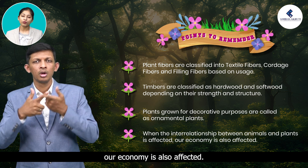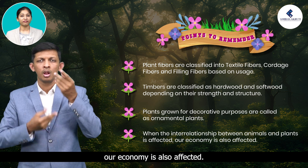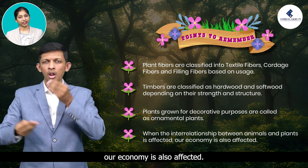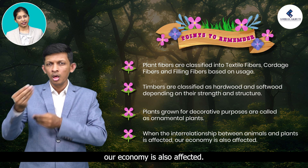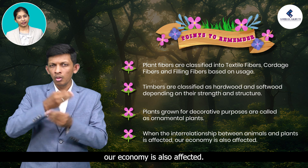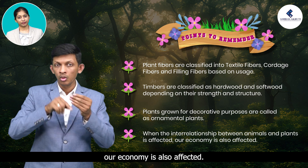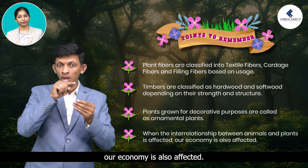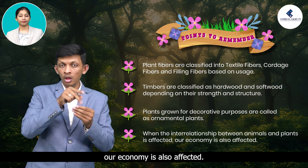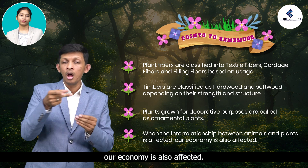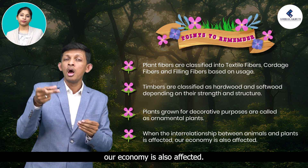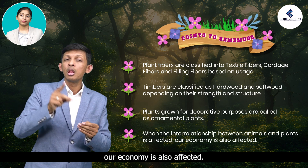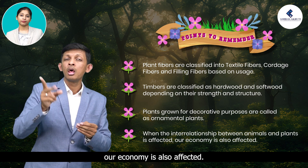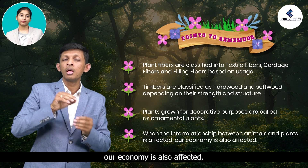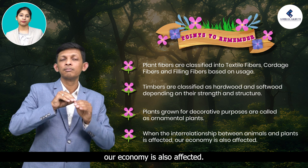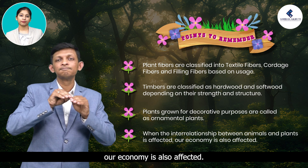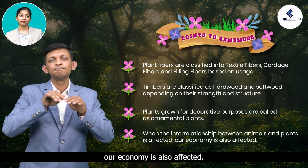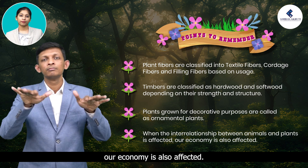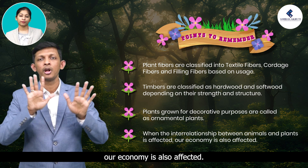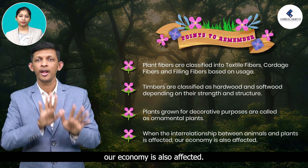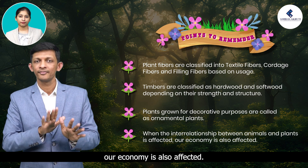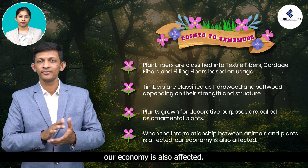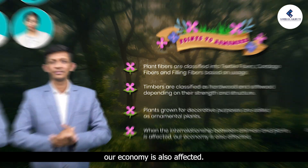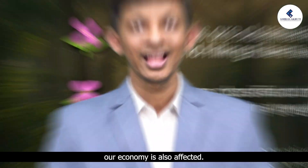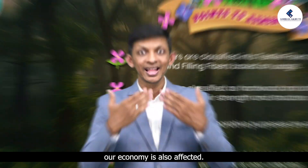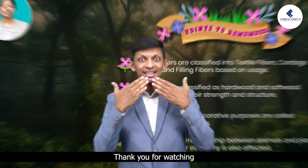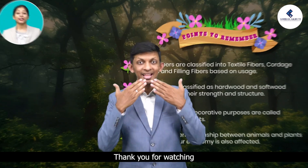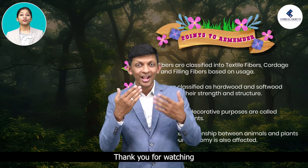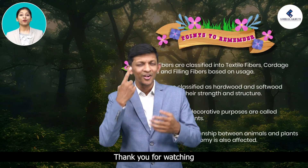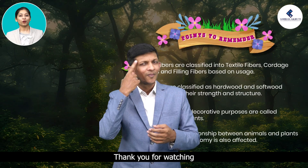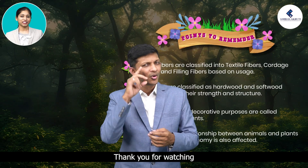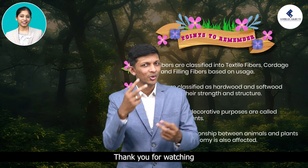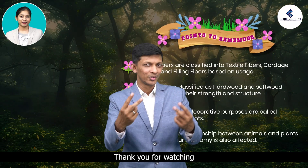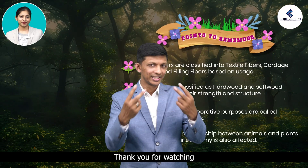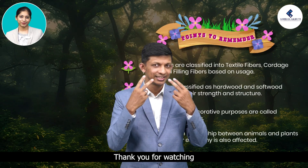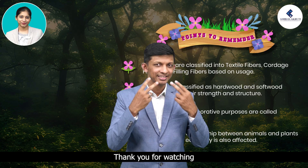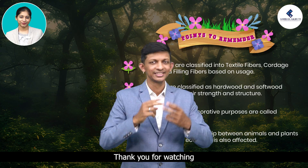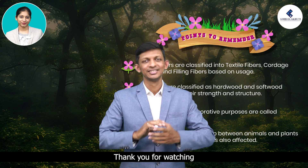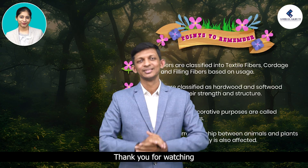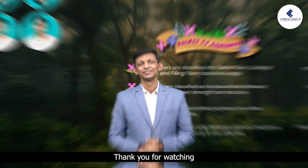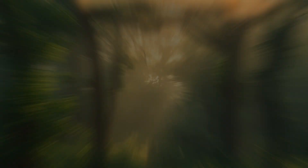also affected. Thank you for watching.